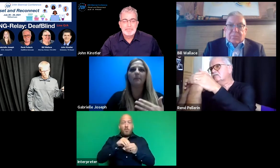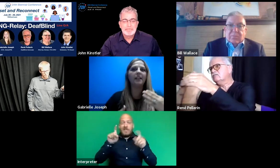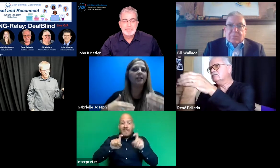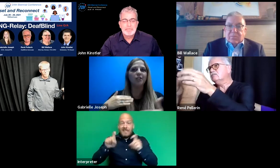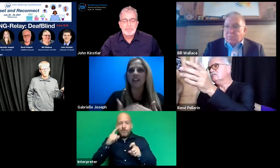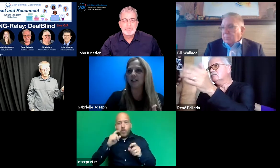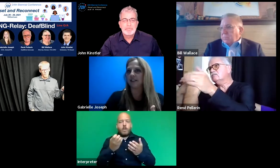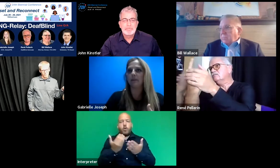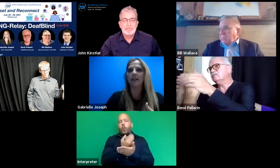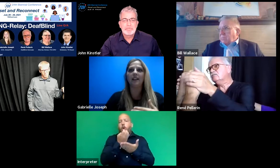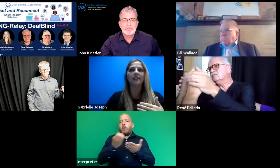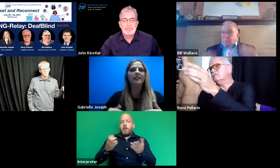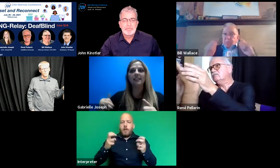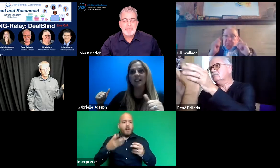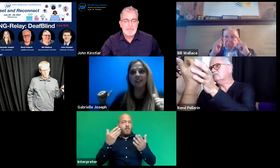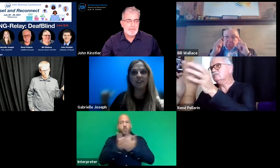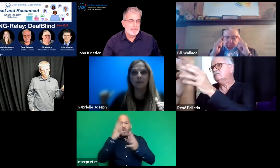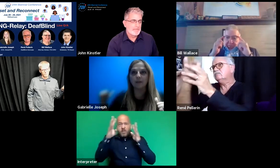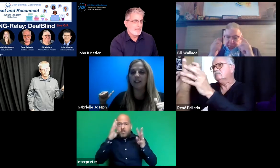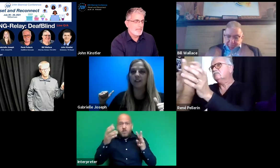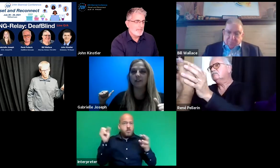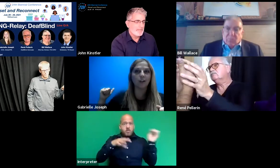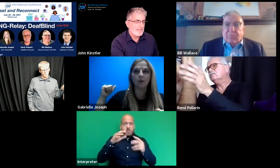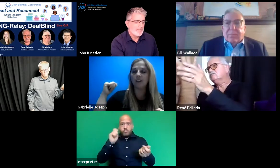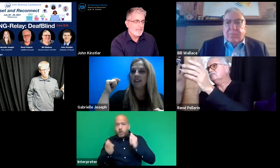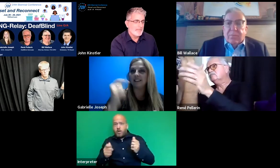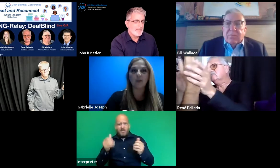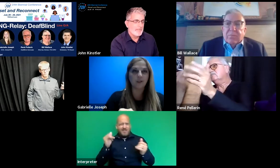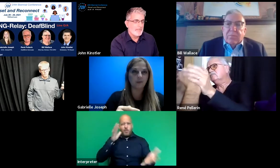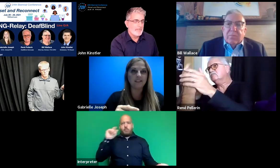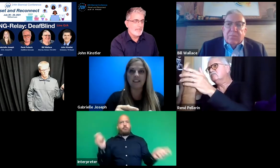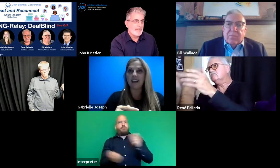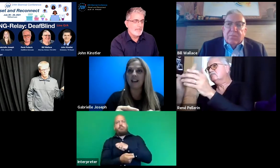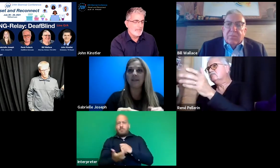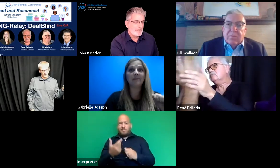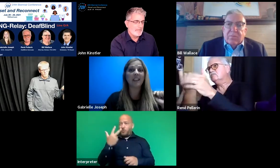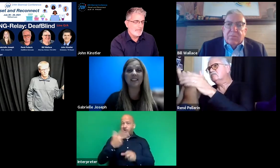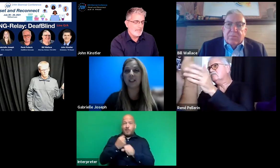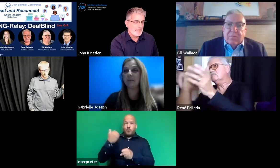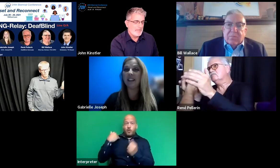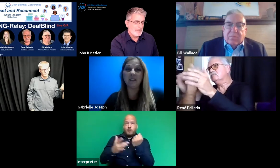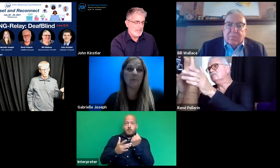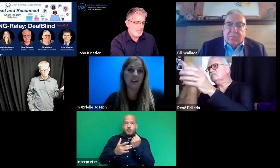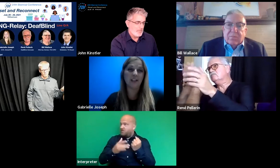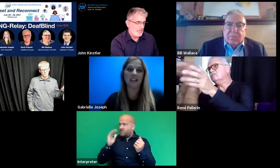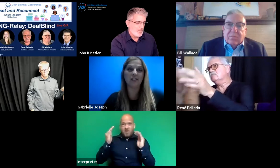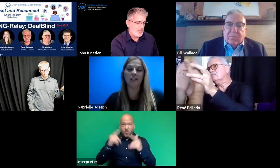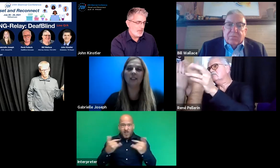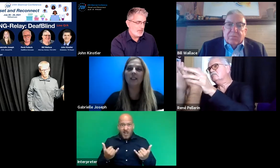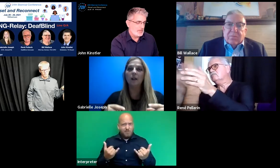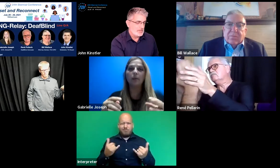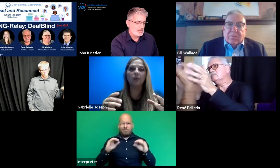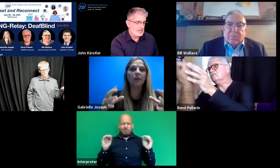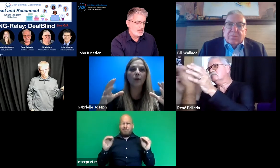is happening, change is happening. Technology from 3 years ago is not what it was today, and it's going to be even better next